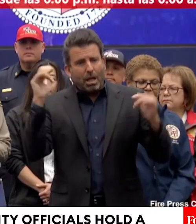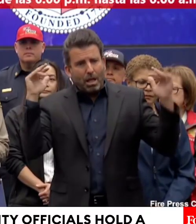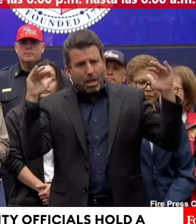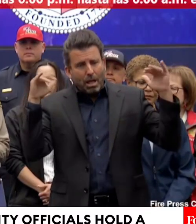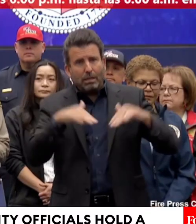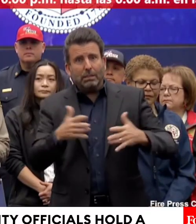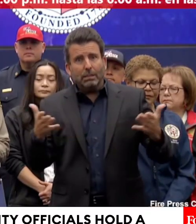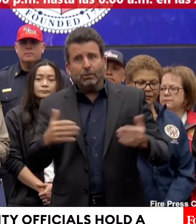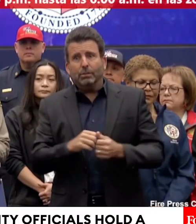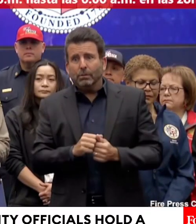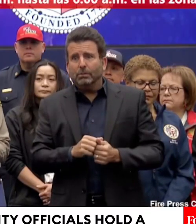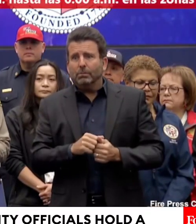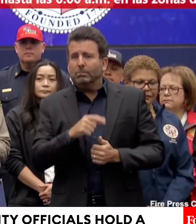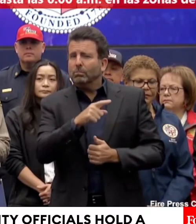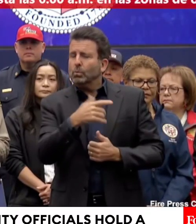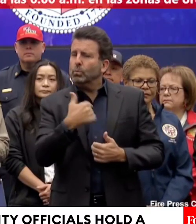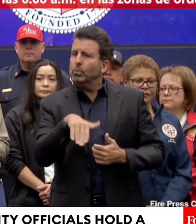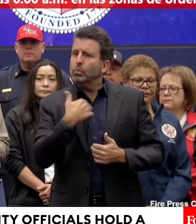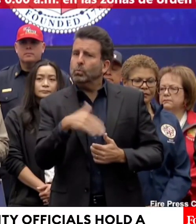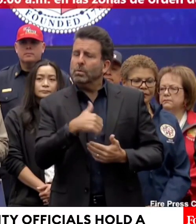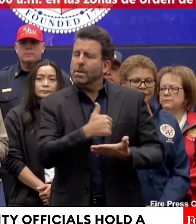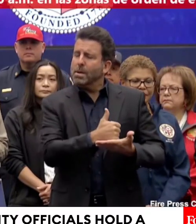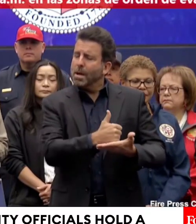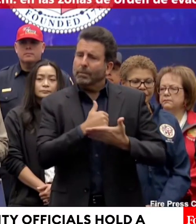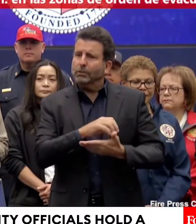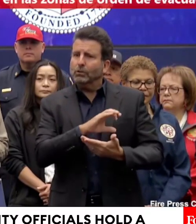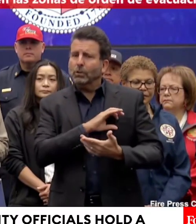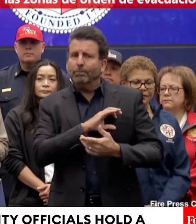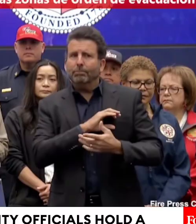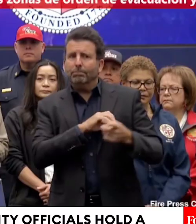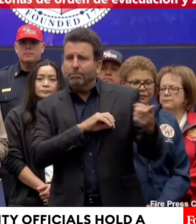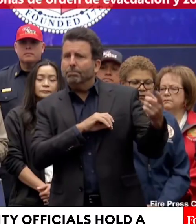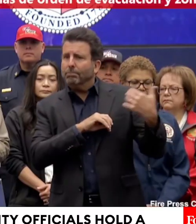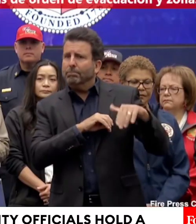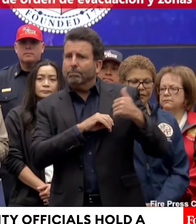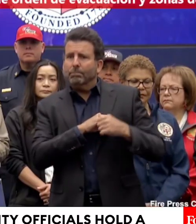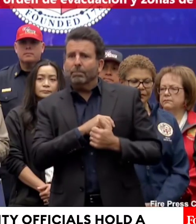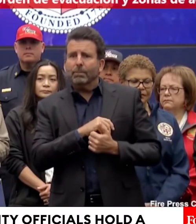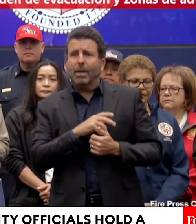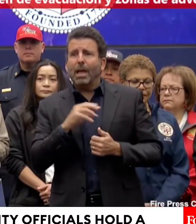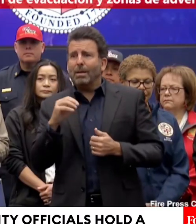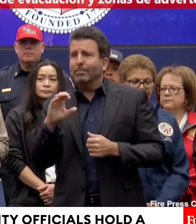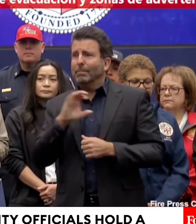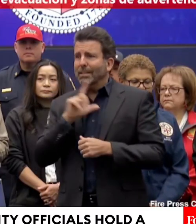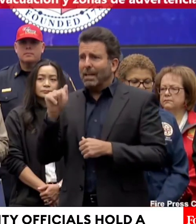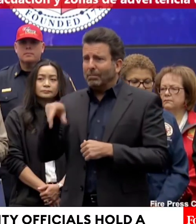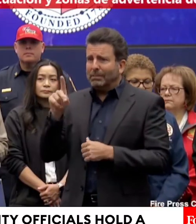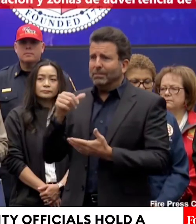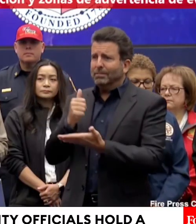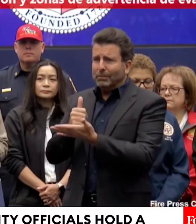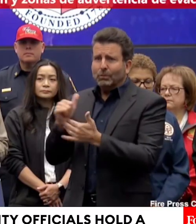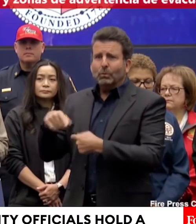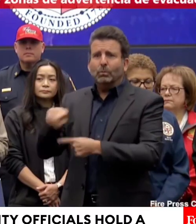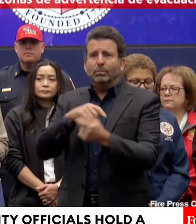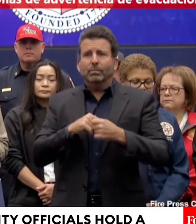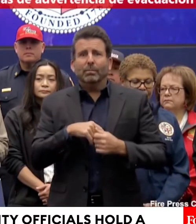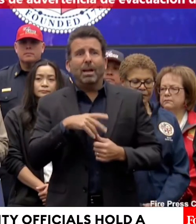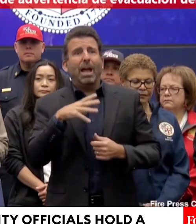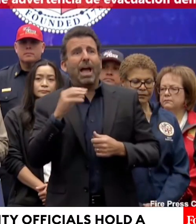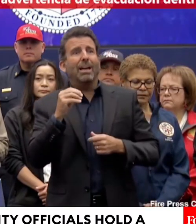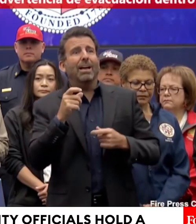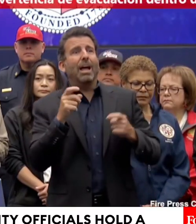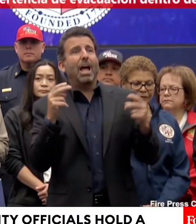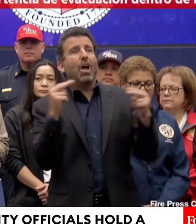following agencies: the Los Angeles County Sheriff's Department, the Los Angeles Police Department, the California Highway Patrol, Pasadena,